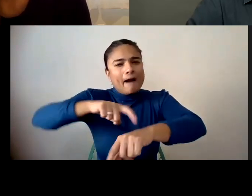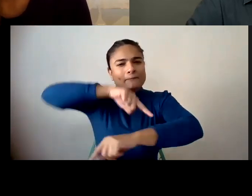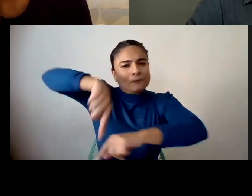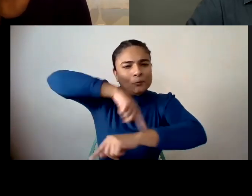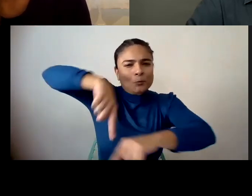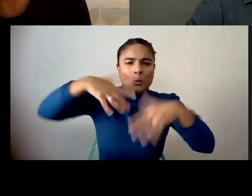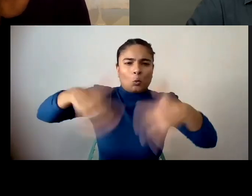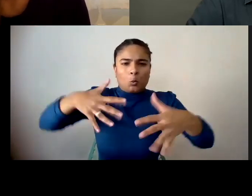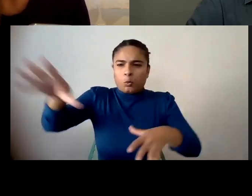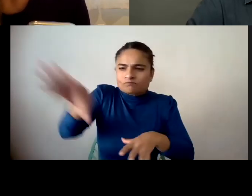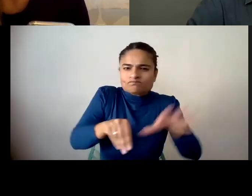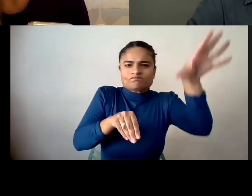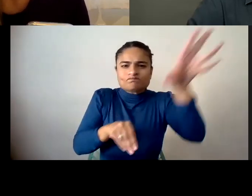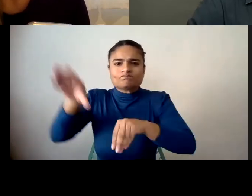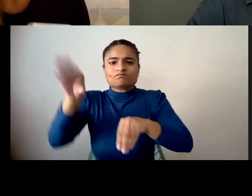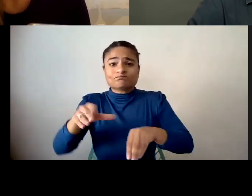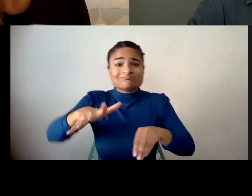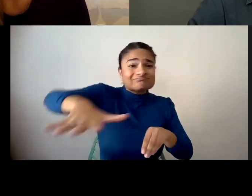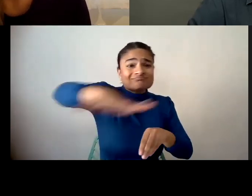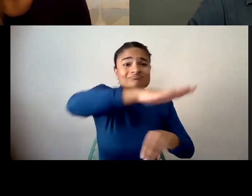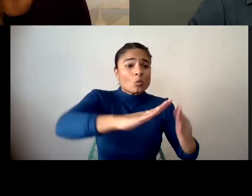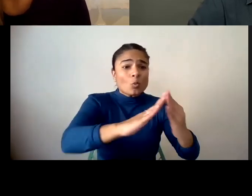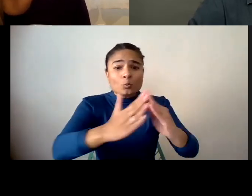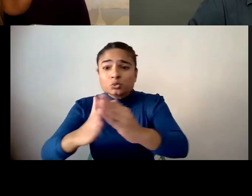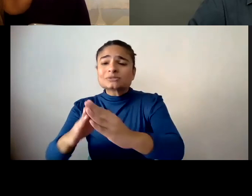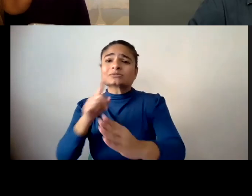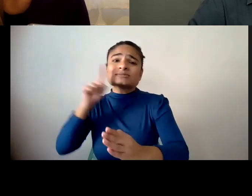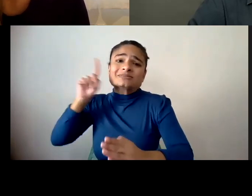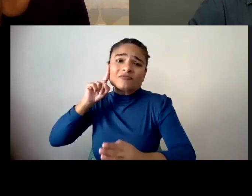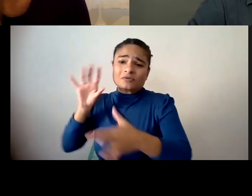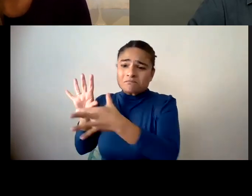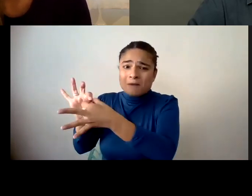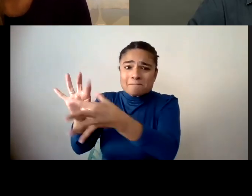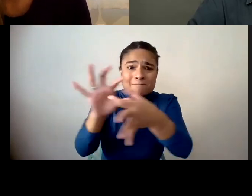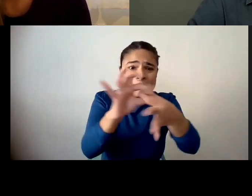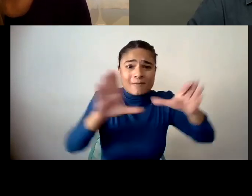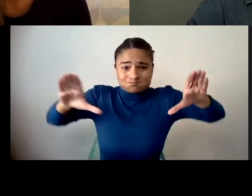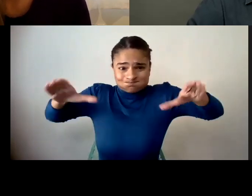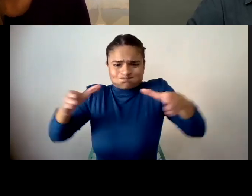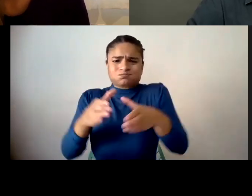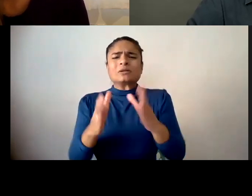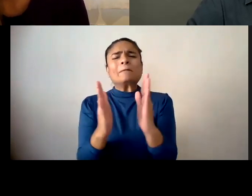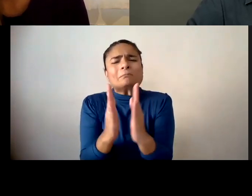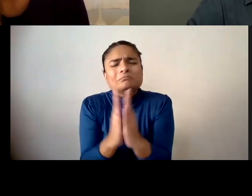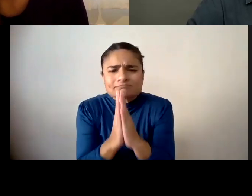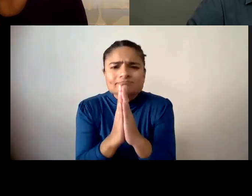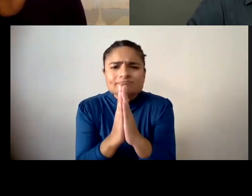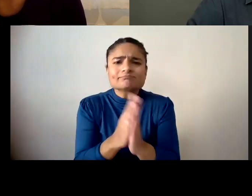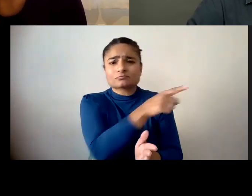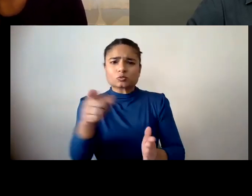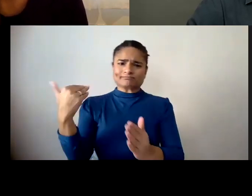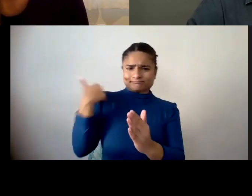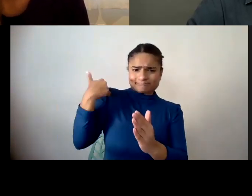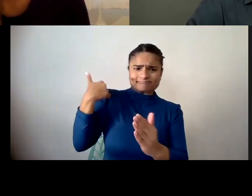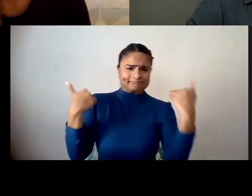community effort to do that. So, please reach out to us, and we can reach out to other people also in your region